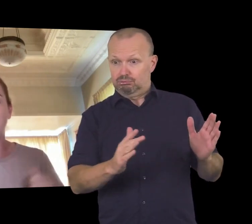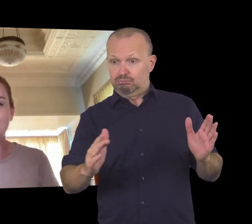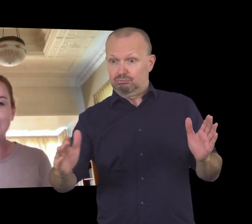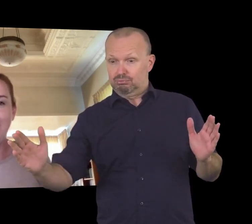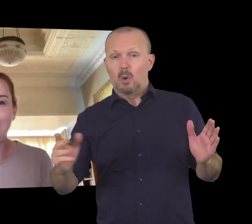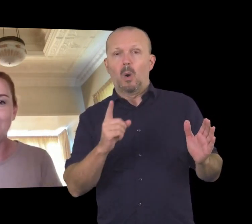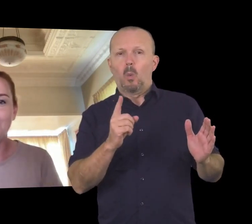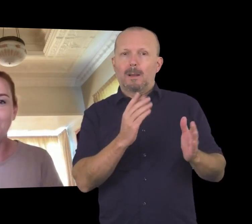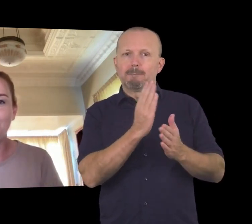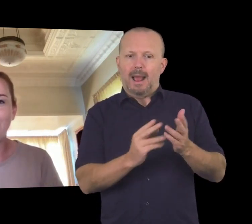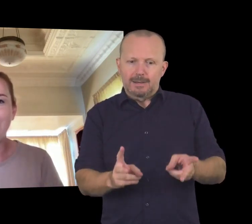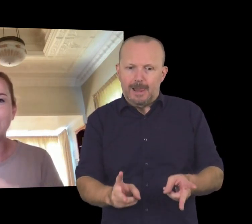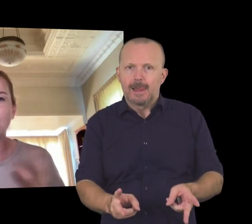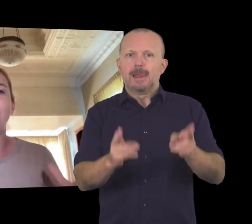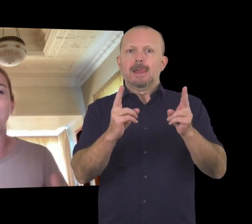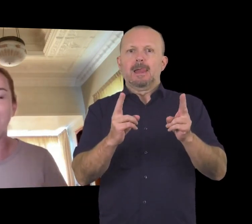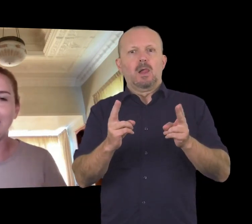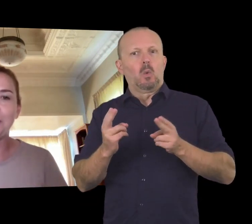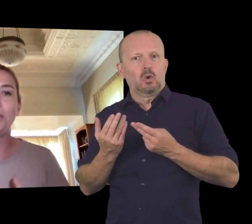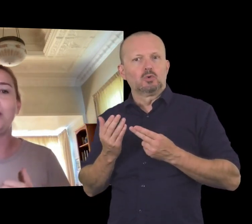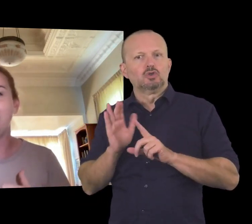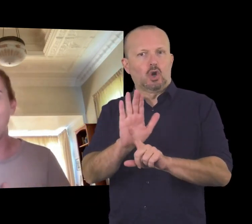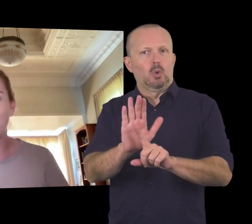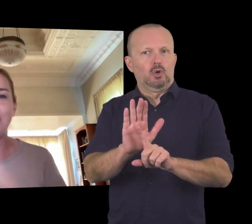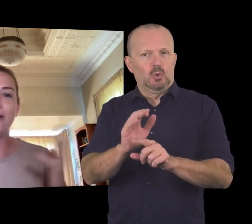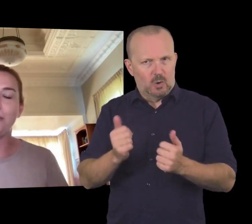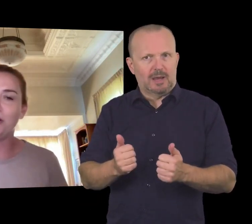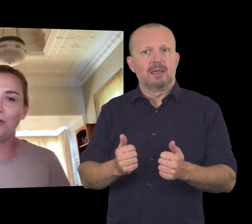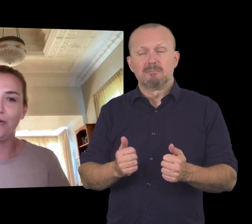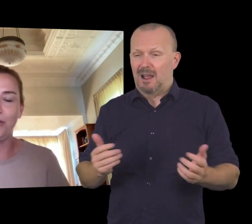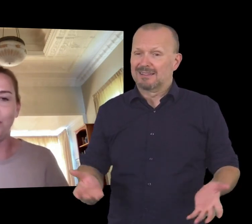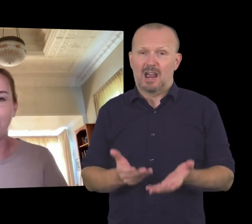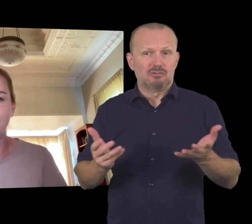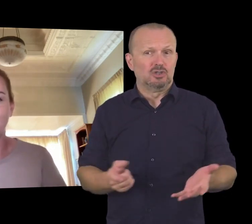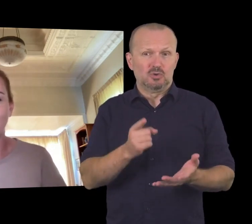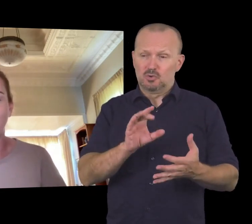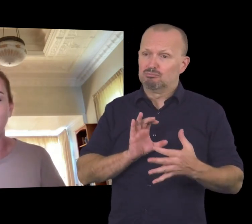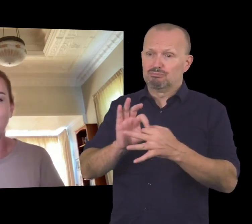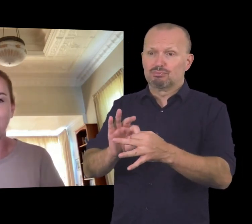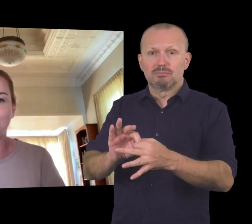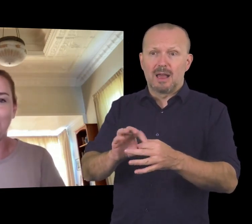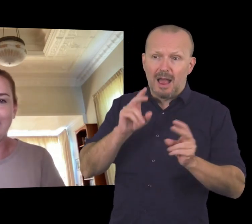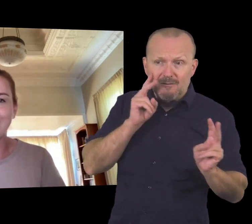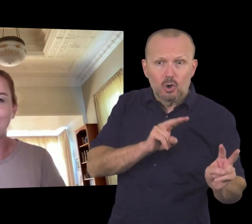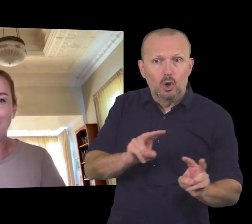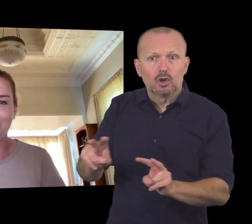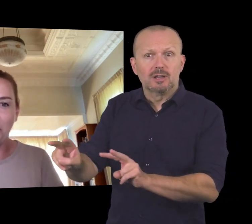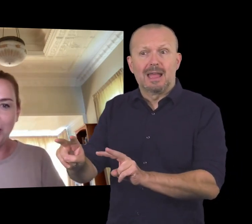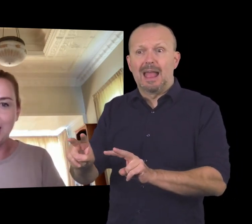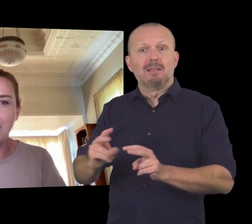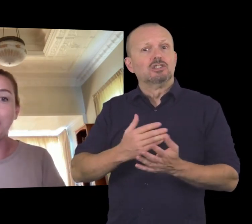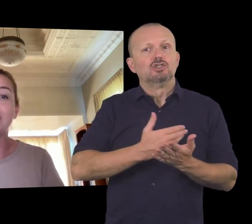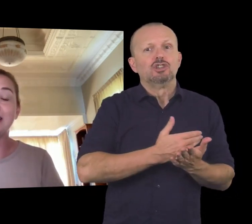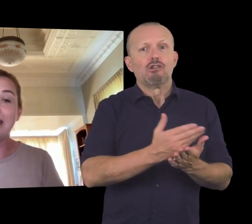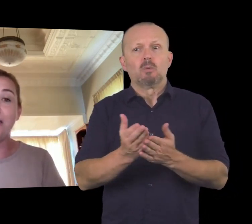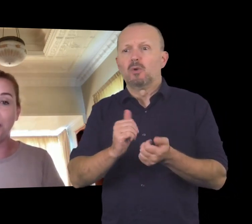back to it and to enjoy it and explore it and share it with your friends, with your whānau, with your colleagues, with